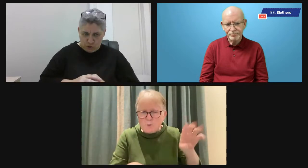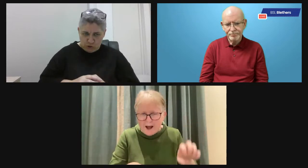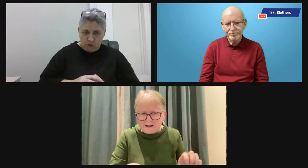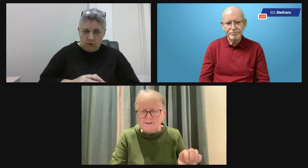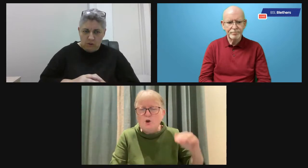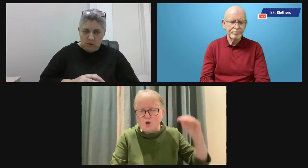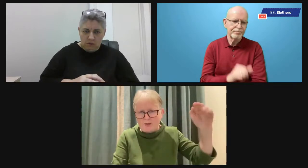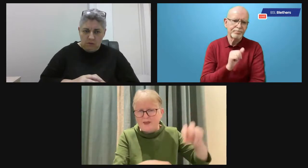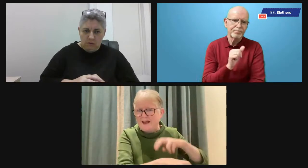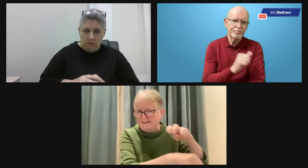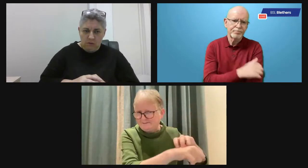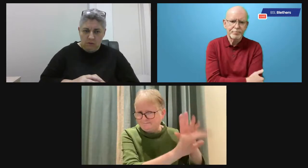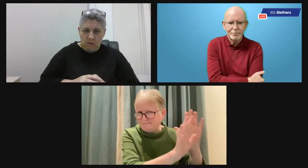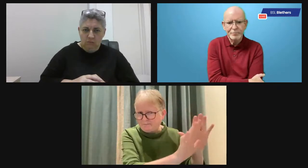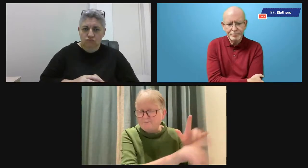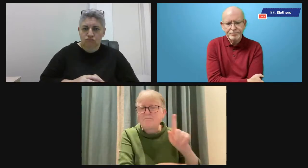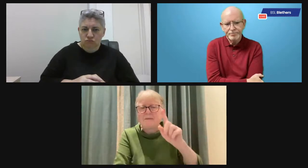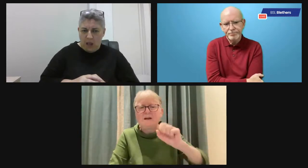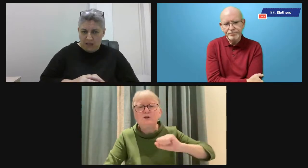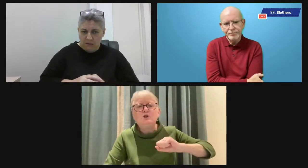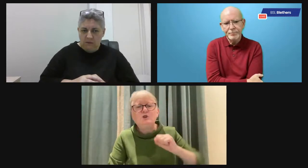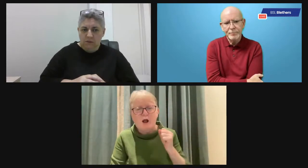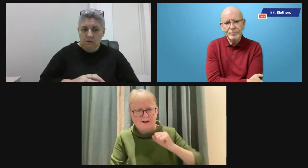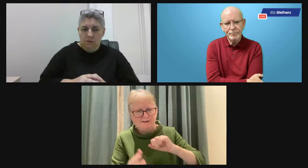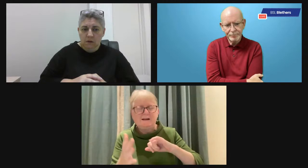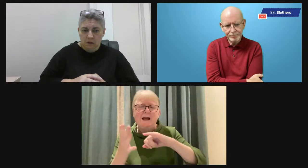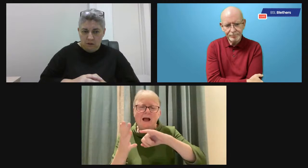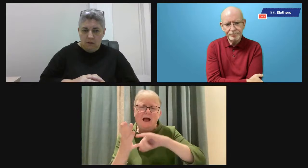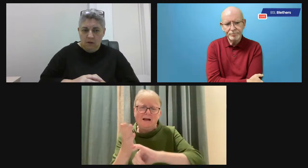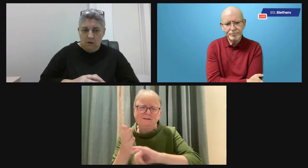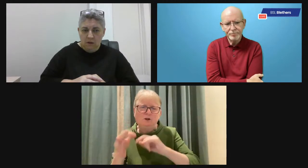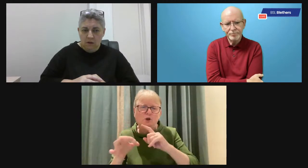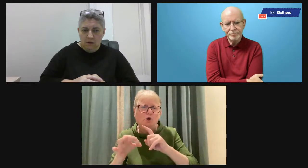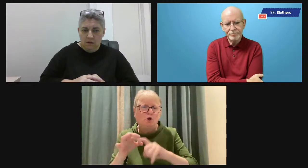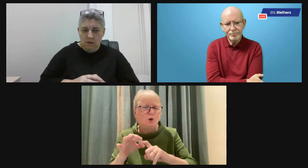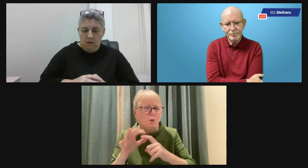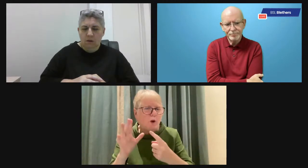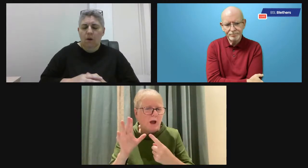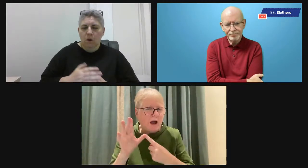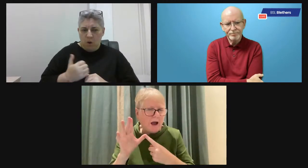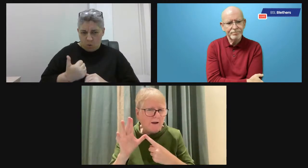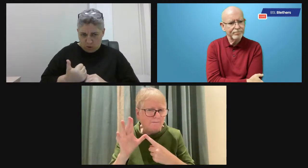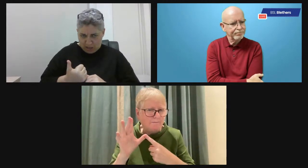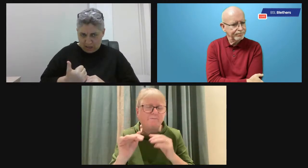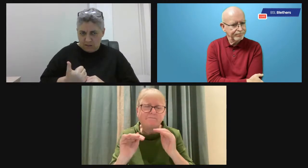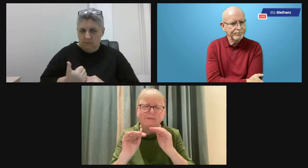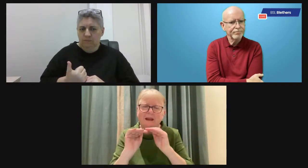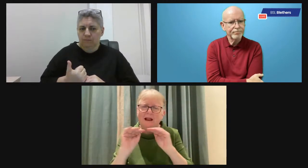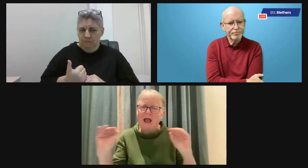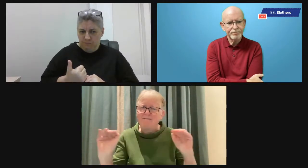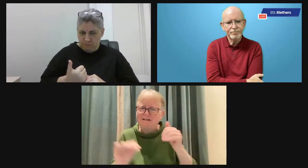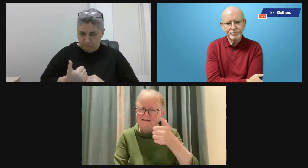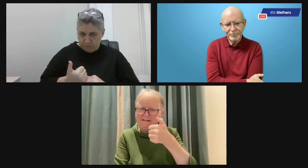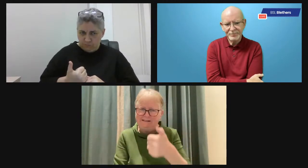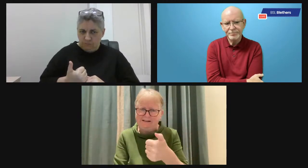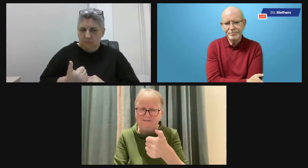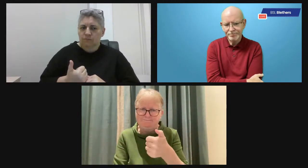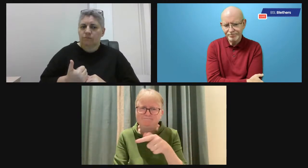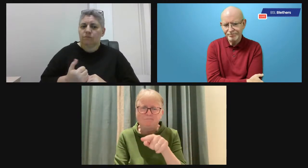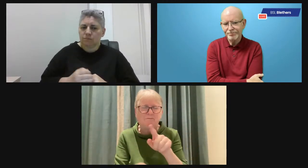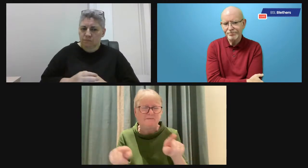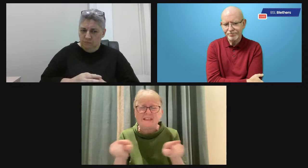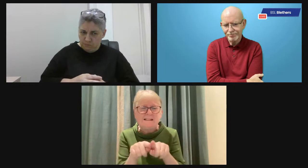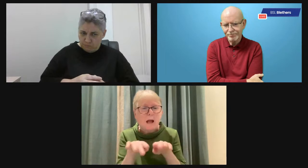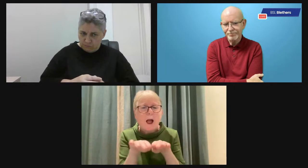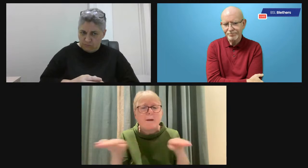linguistics, what is the qualification then I need to become a qualified tutor? So in England, Wales, and Northern Ireland, you need a